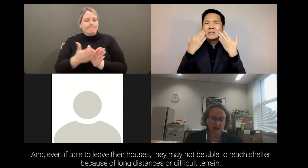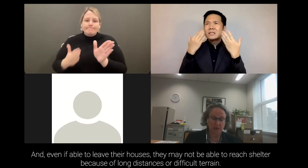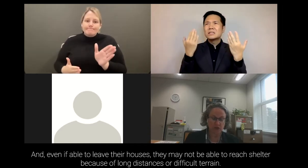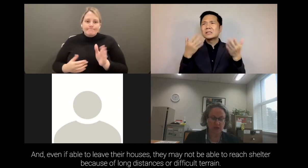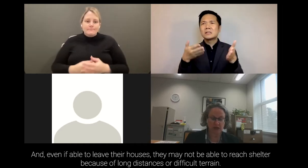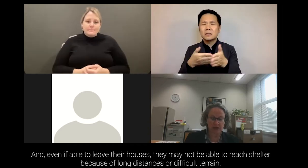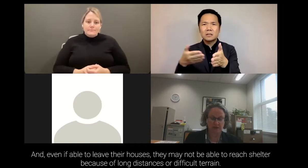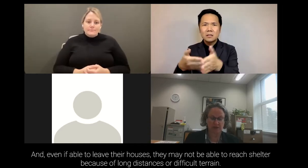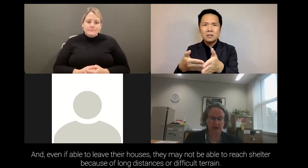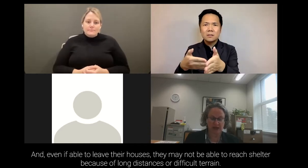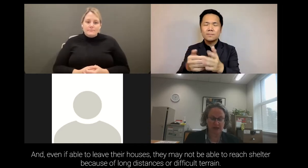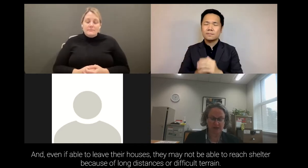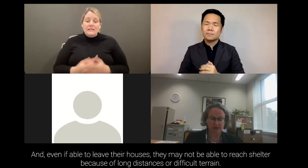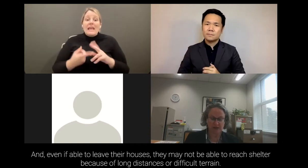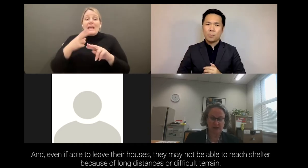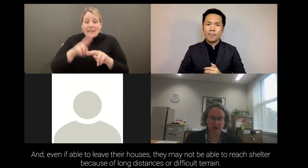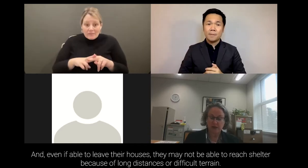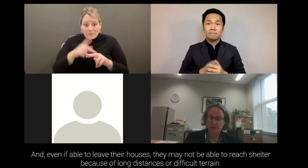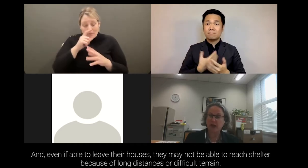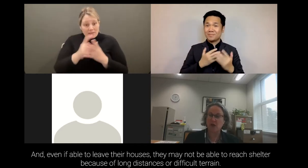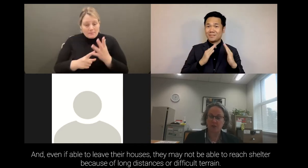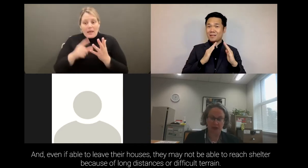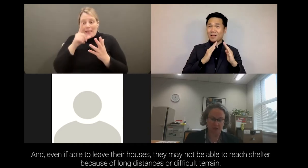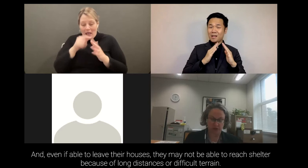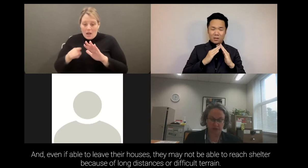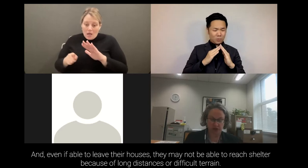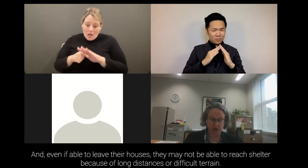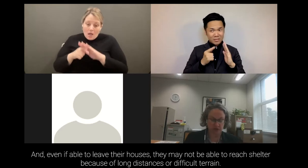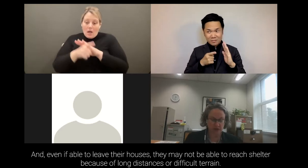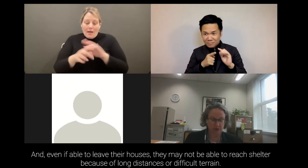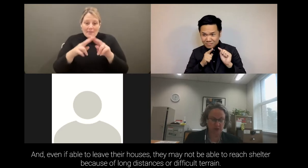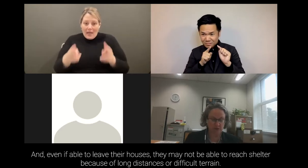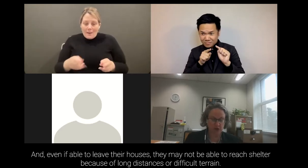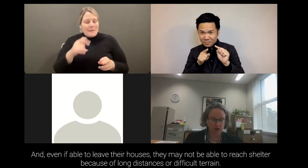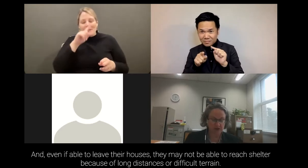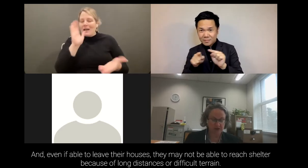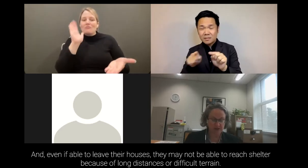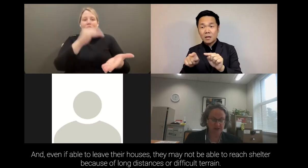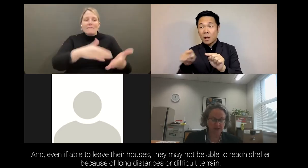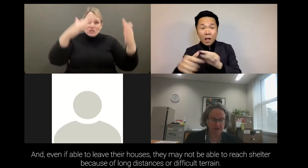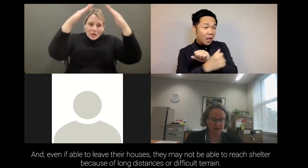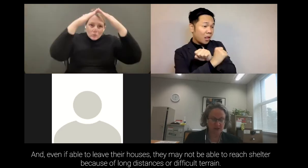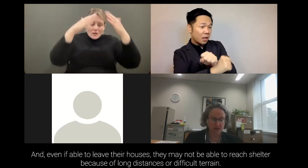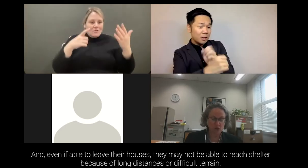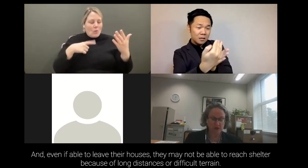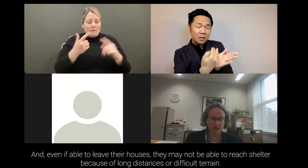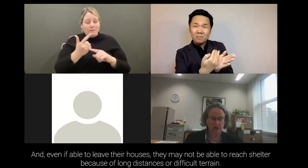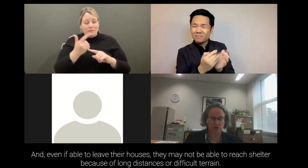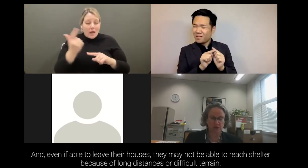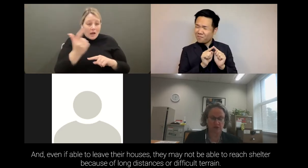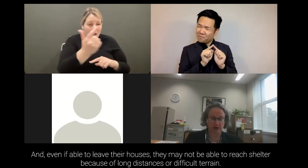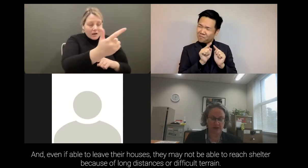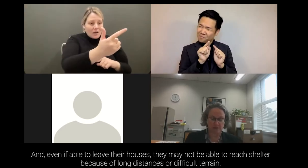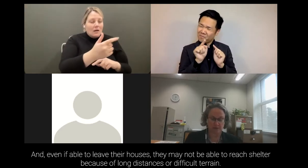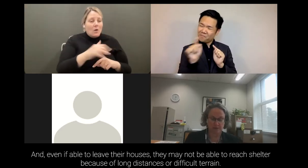even if able to leave their houses, they may not be able to reach shelter because of long distances or